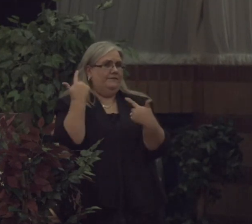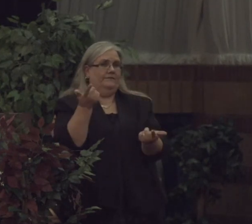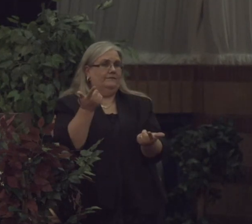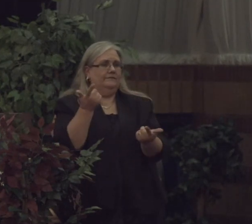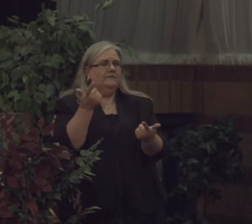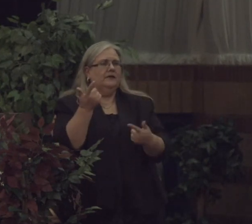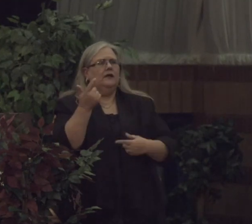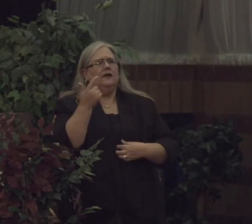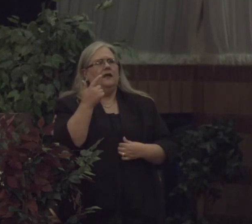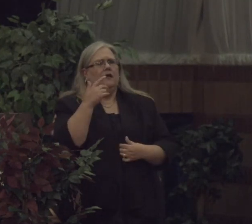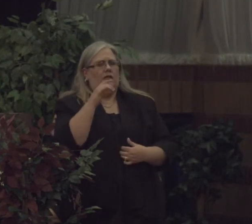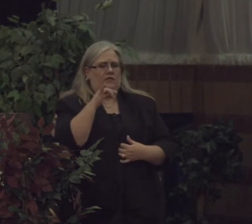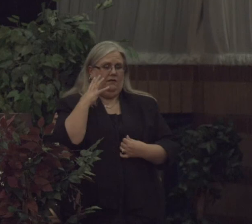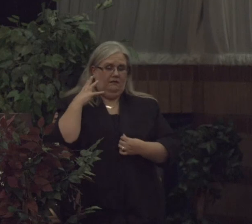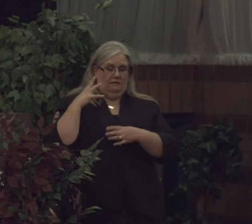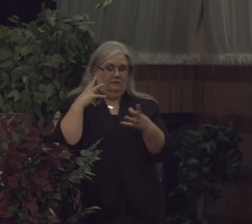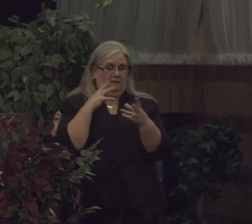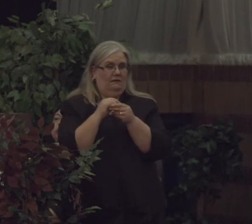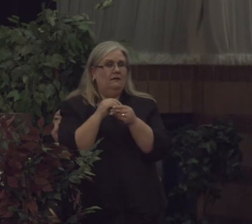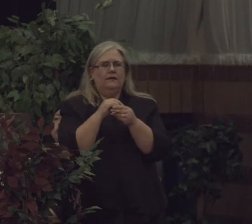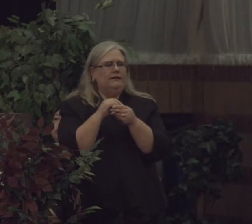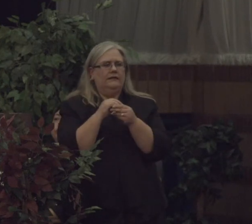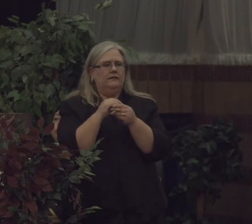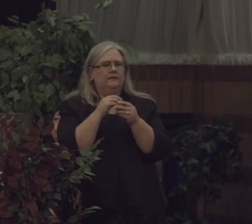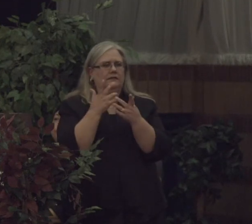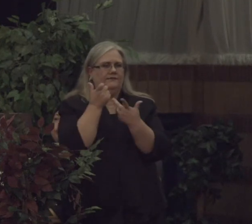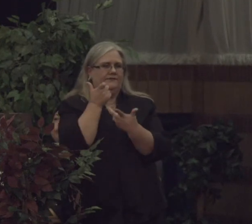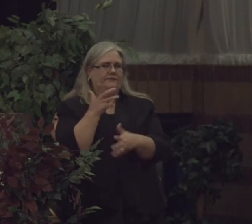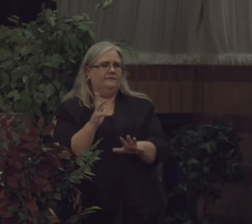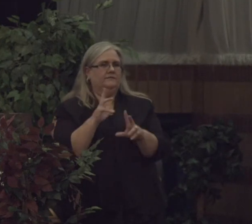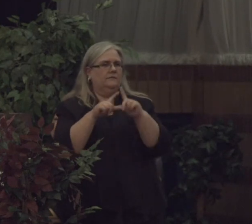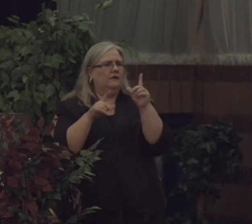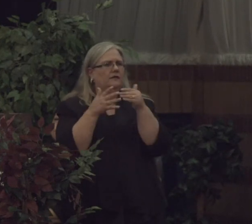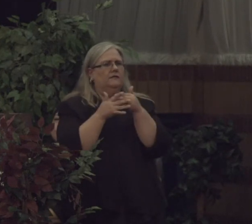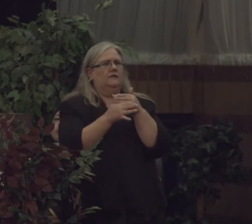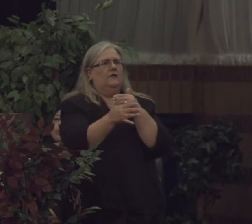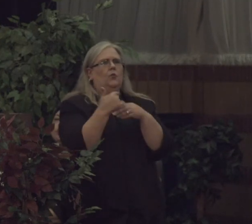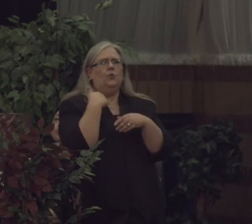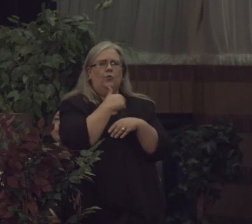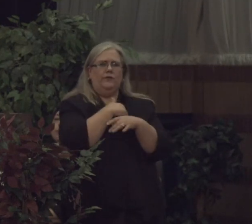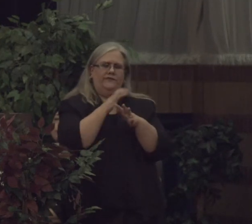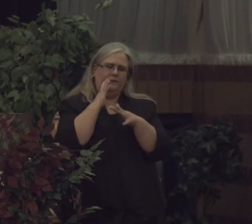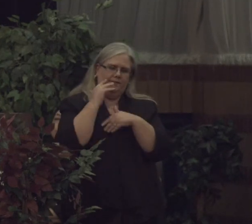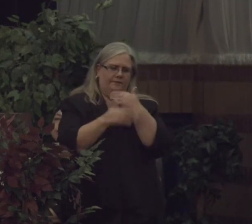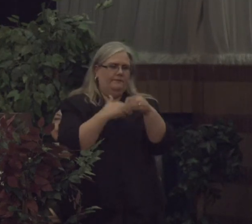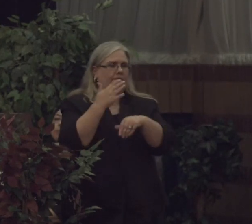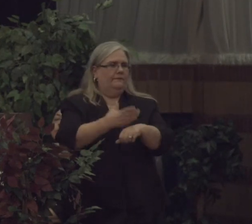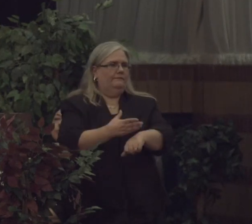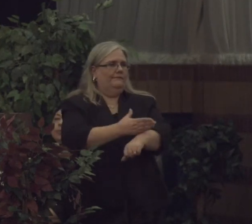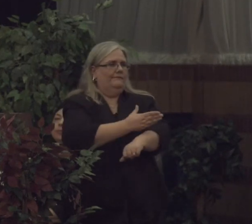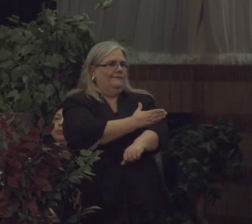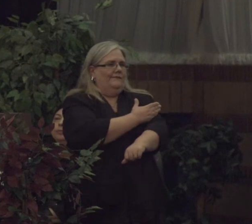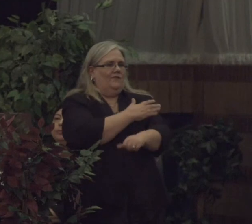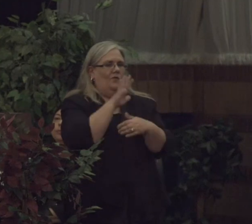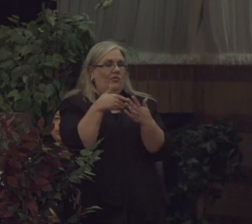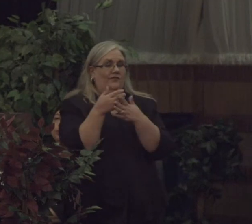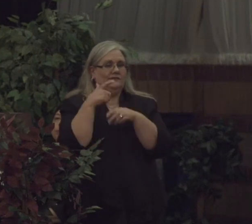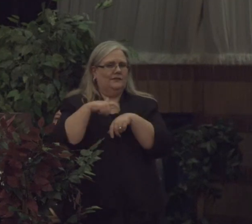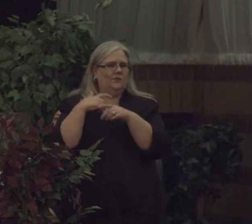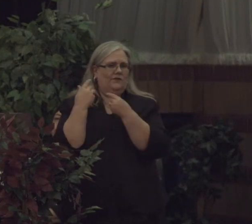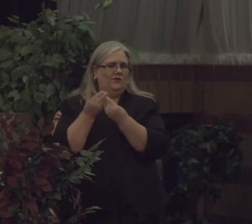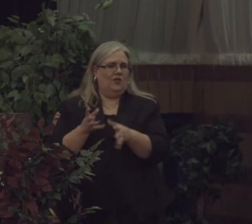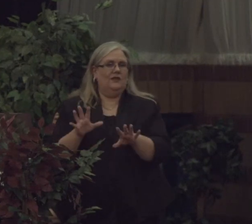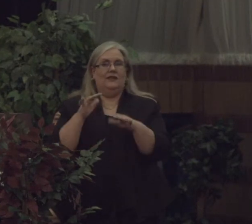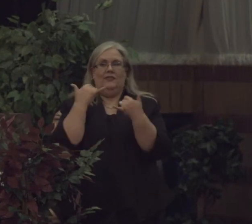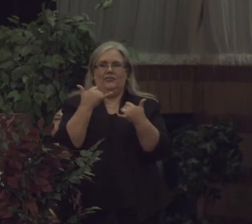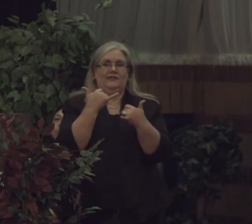but also by all of the obstacles we've overcome to achieve it. We've made up for all the time we've lost and made every moment of this, our only normal high school